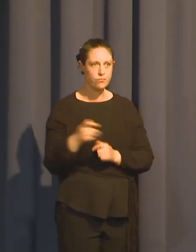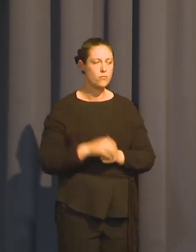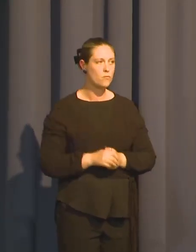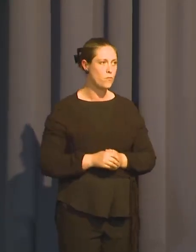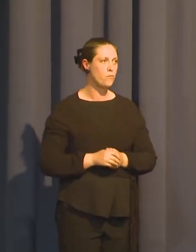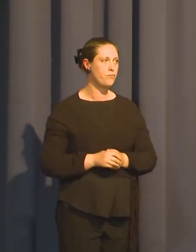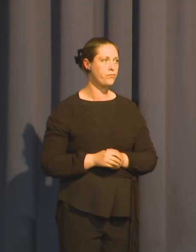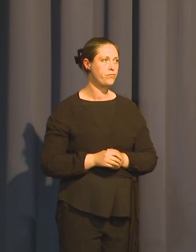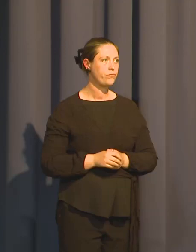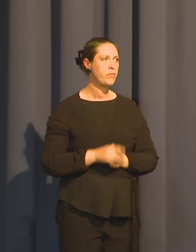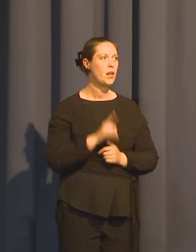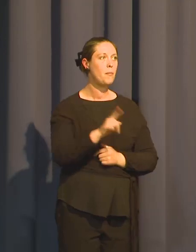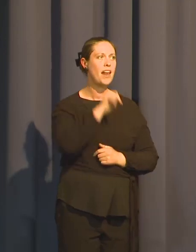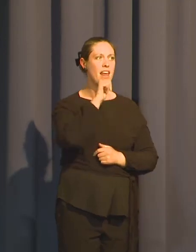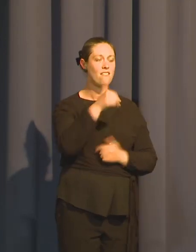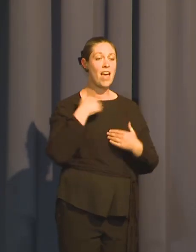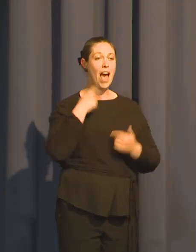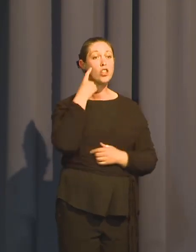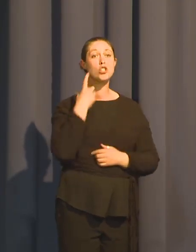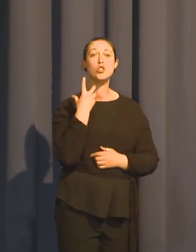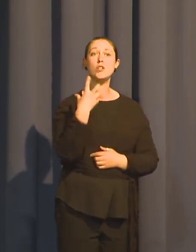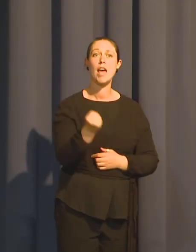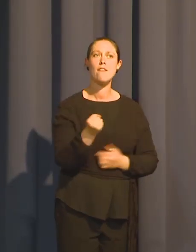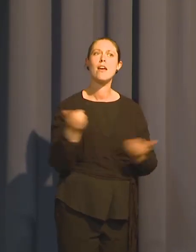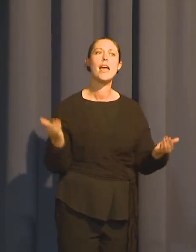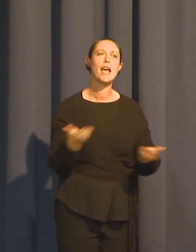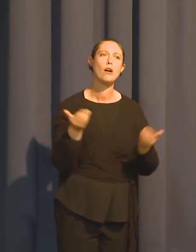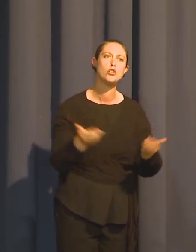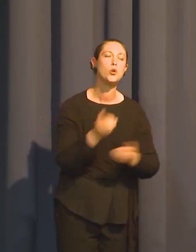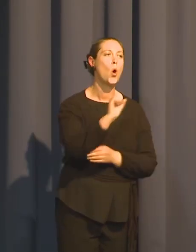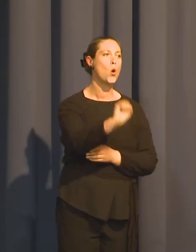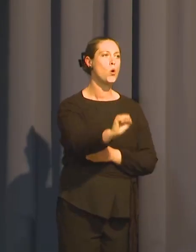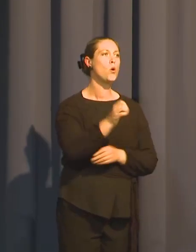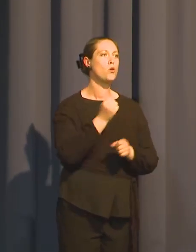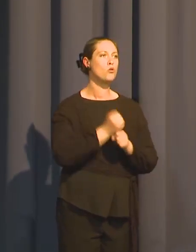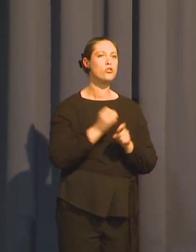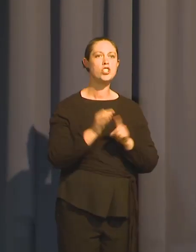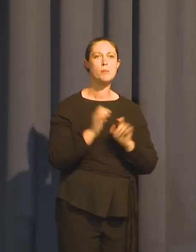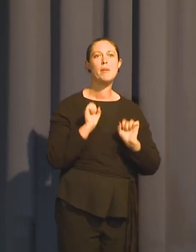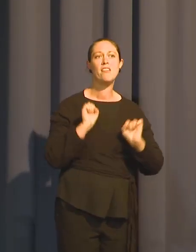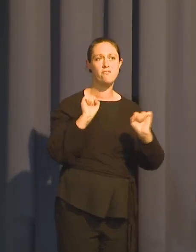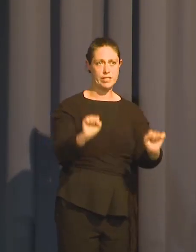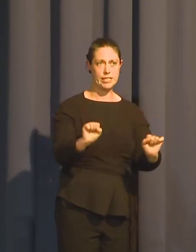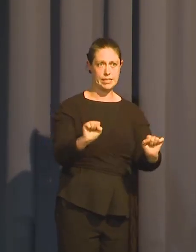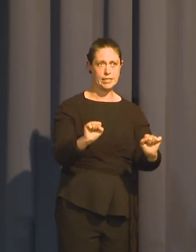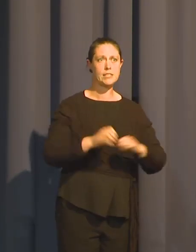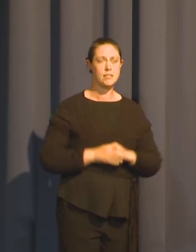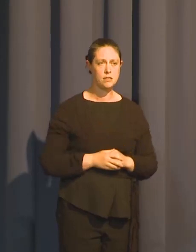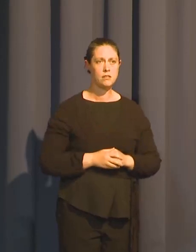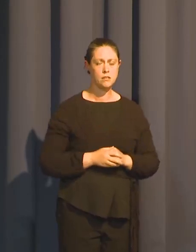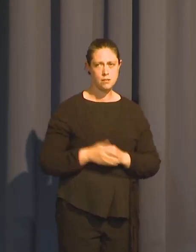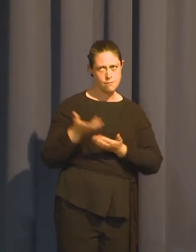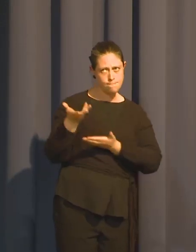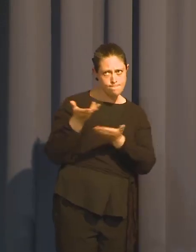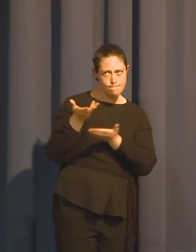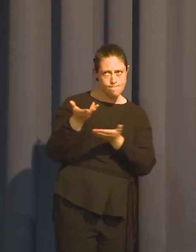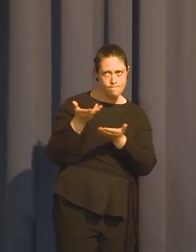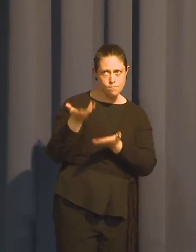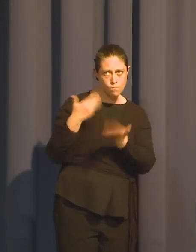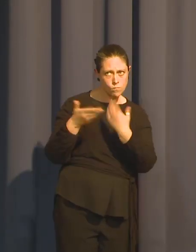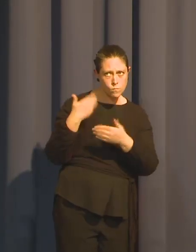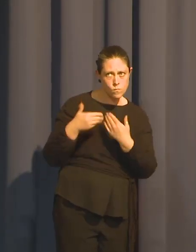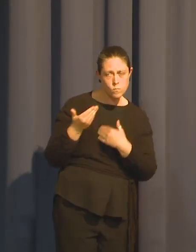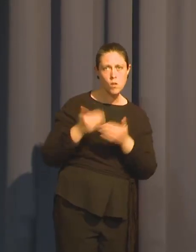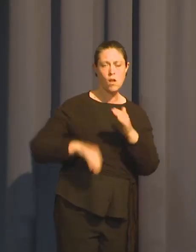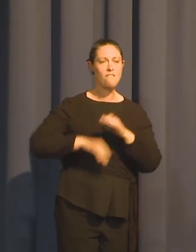still have some health concerns, we do encourage you to go and see your GP and discuss it with them and have a